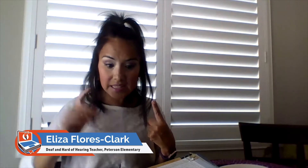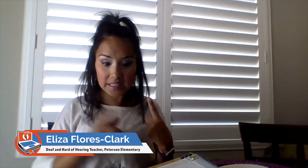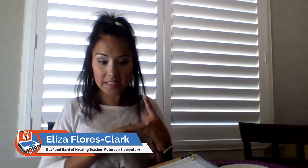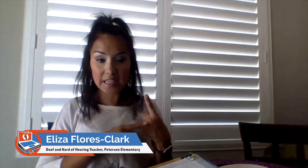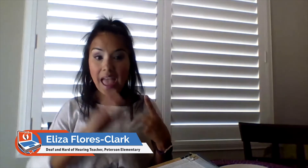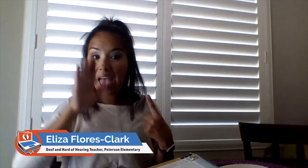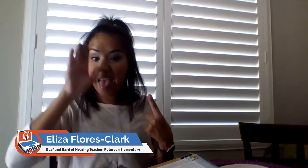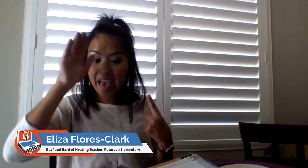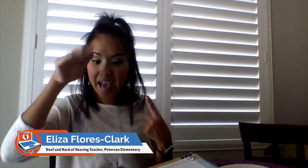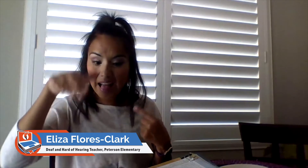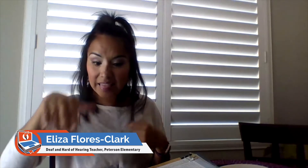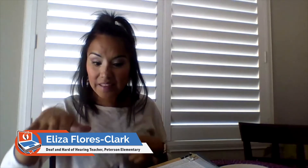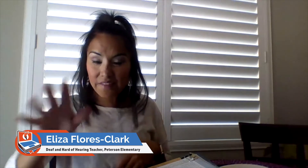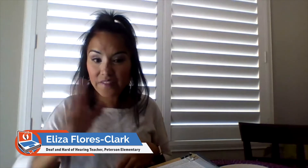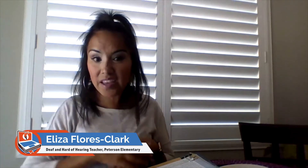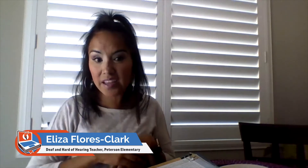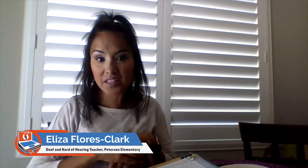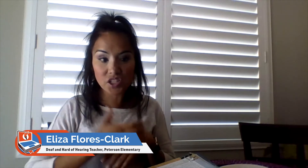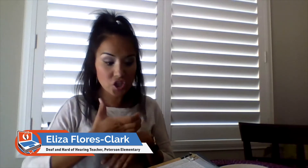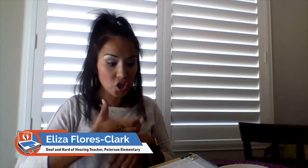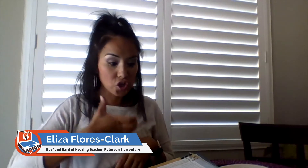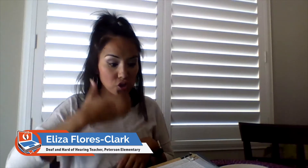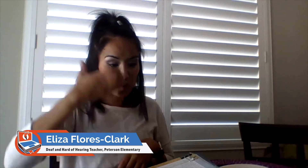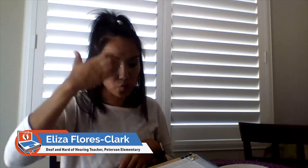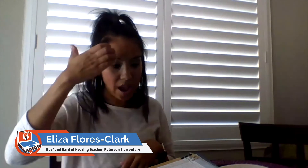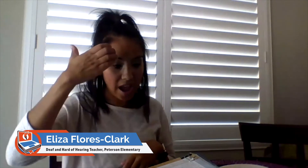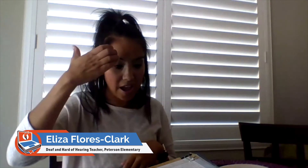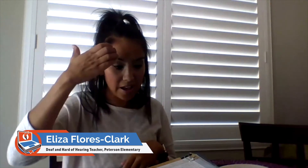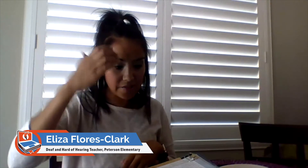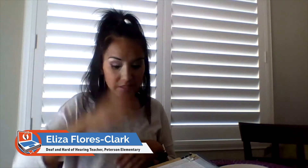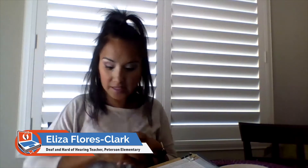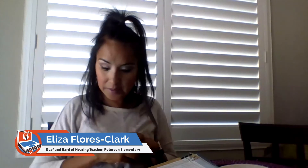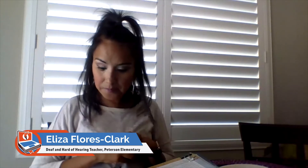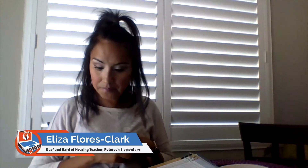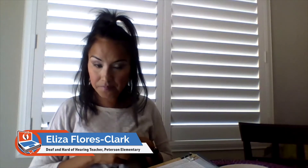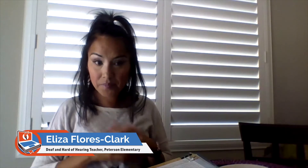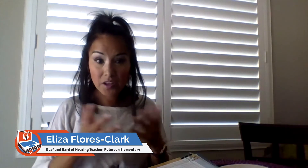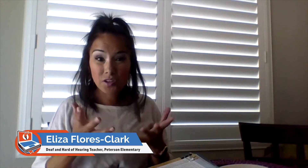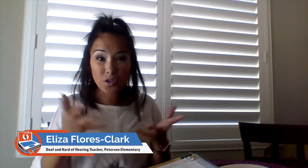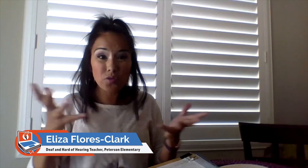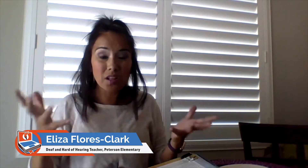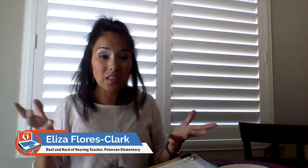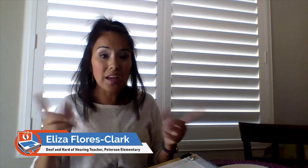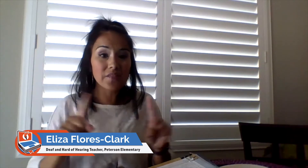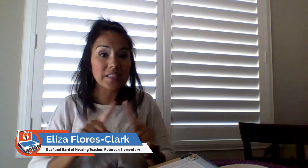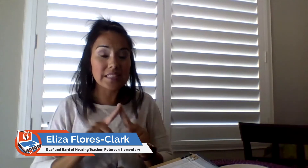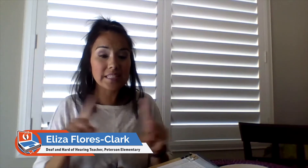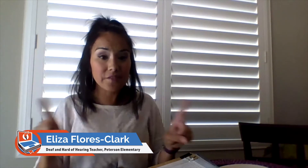lions, elephants. So there are a lot of